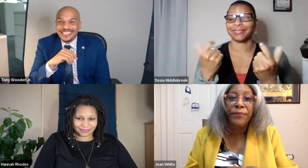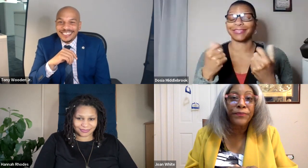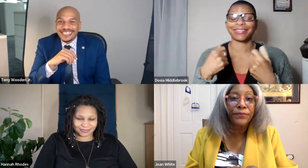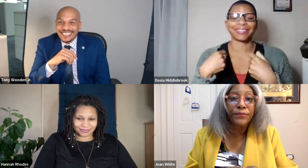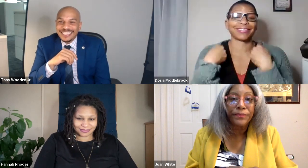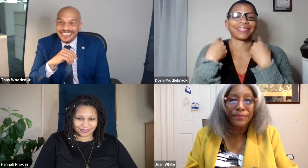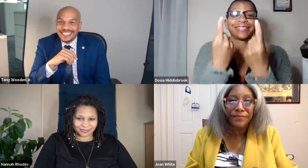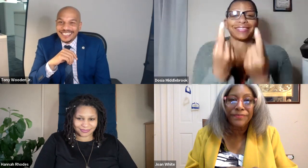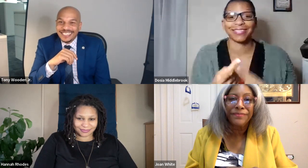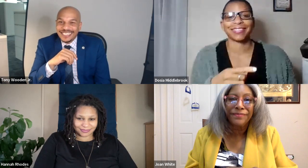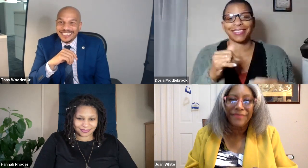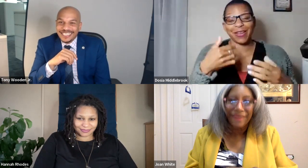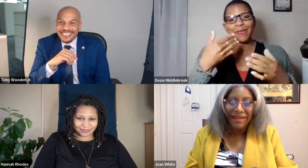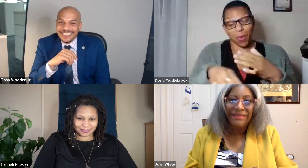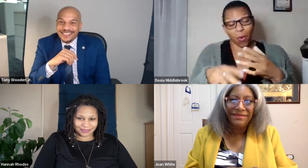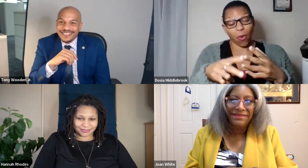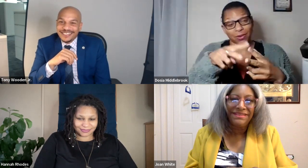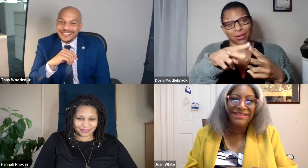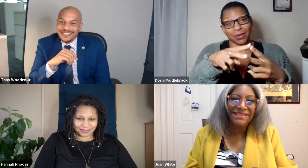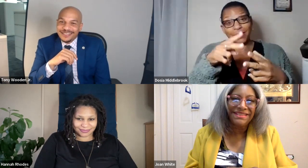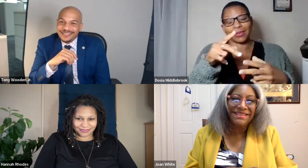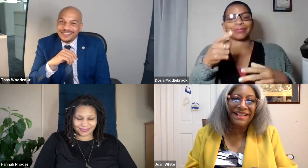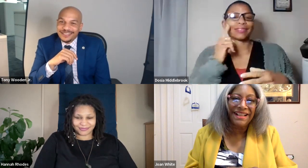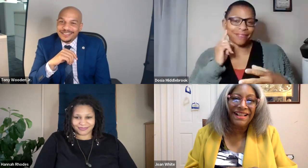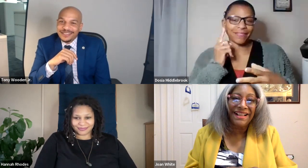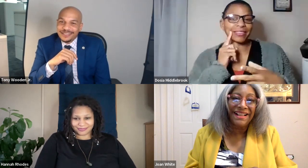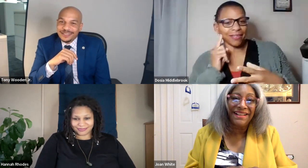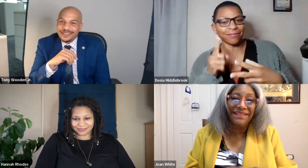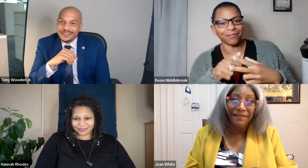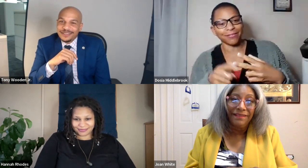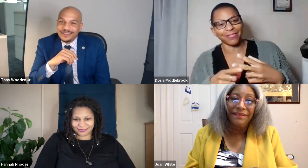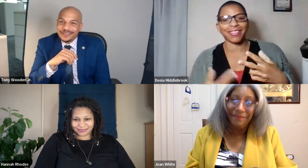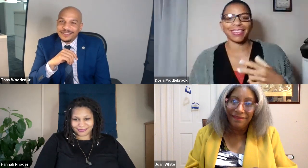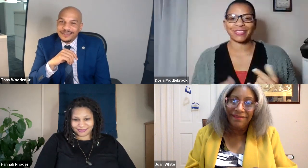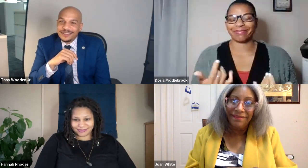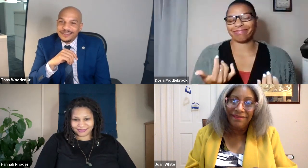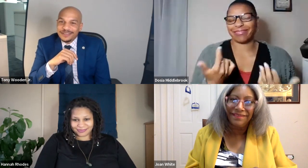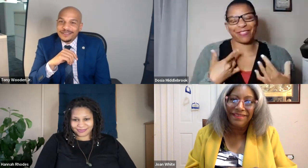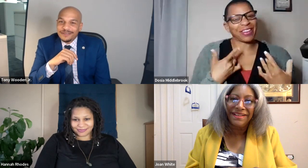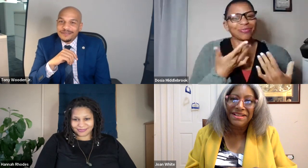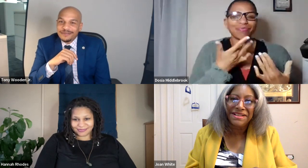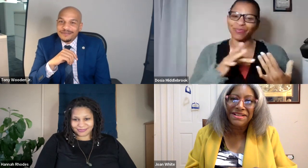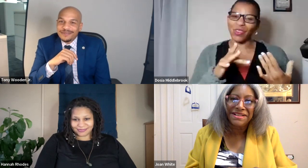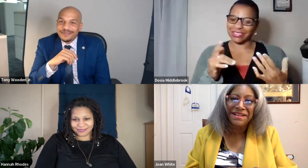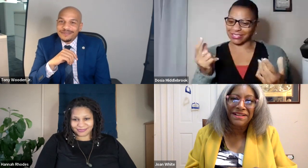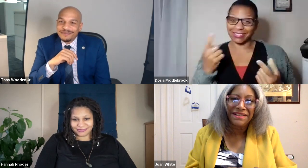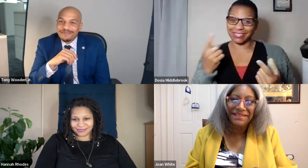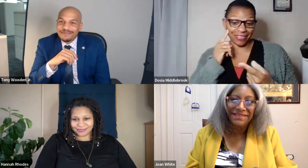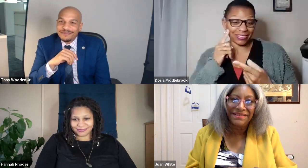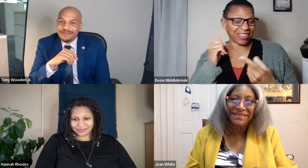well, we're going to keep signing to him. And then the next 2 kids were born deaf. And